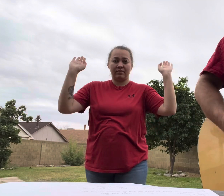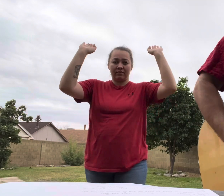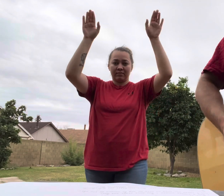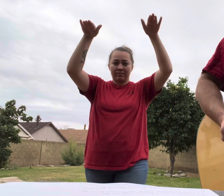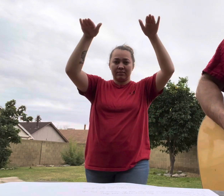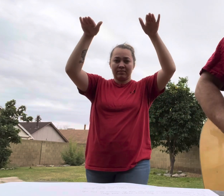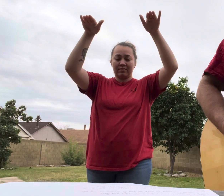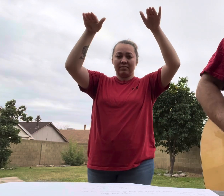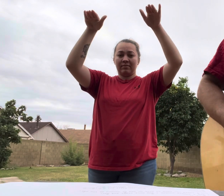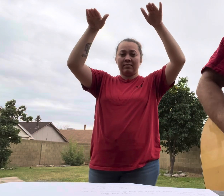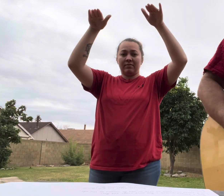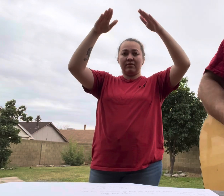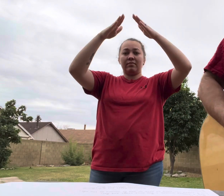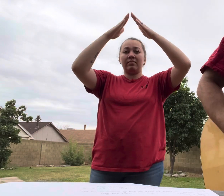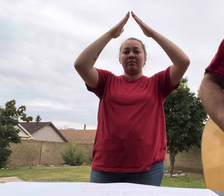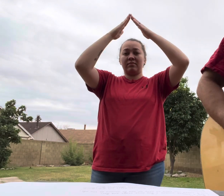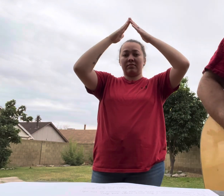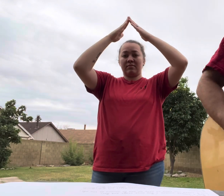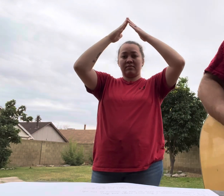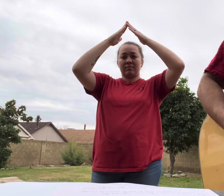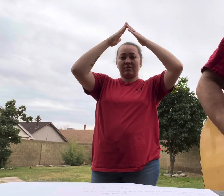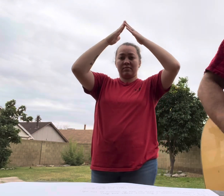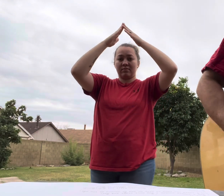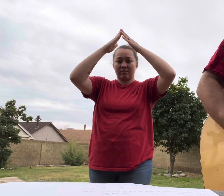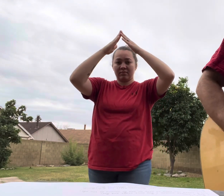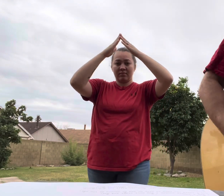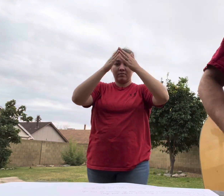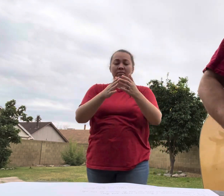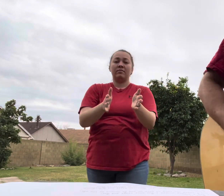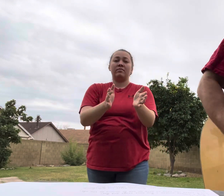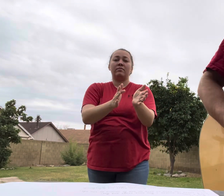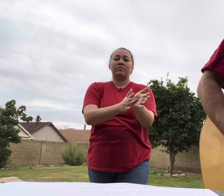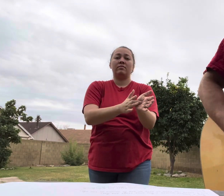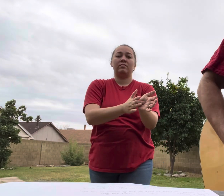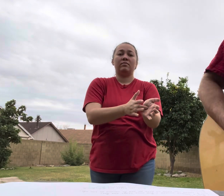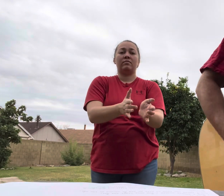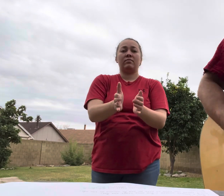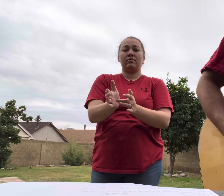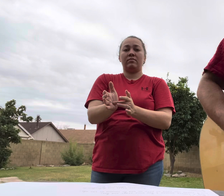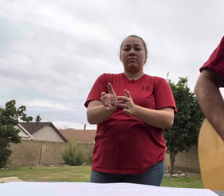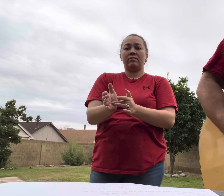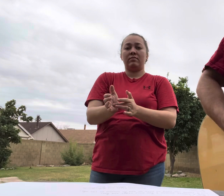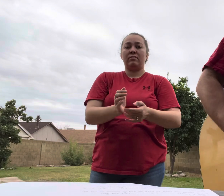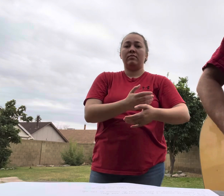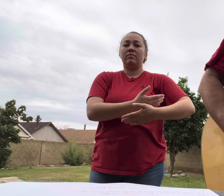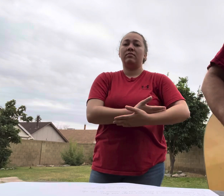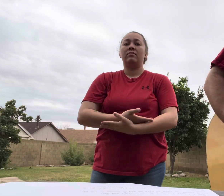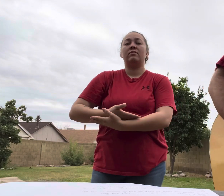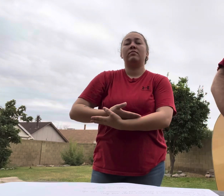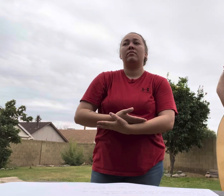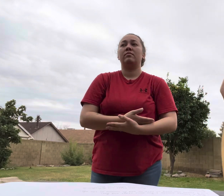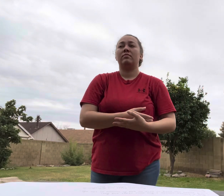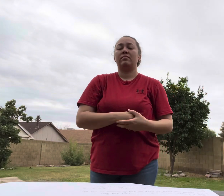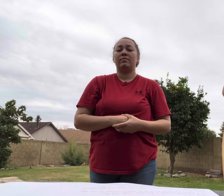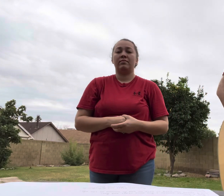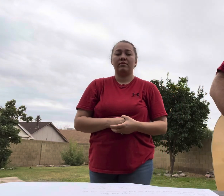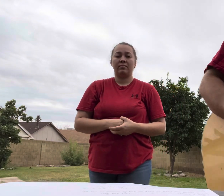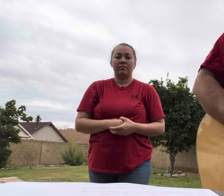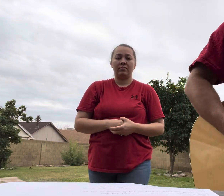everywhere. Go tell it on the mountain that Jesus Christ is born.